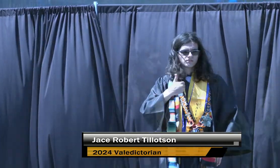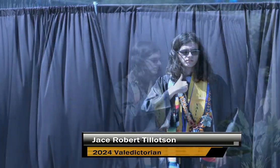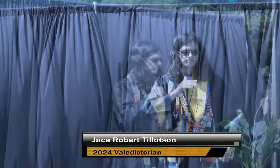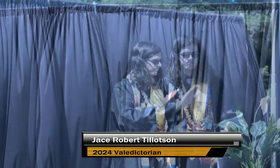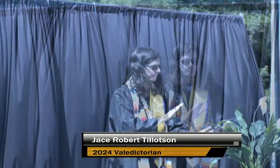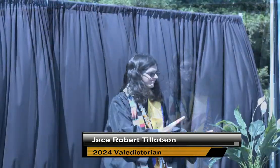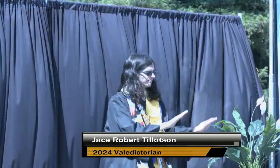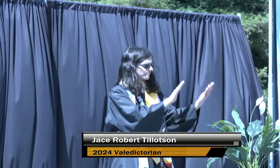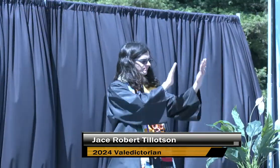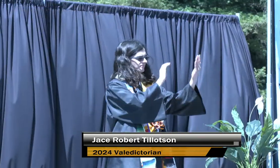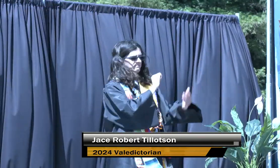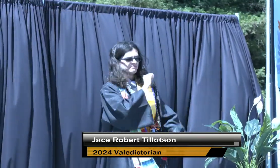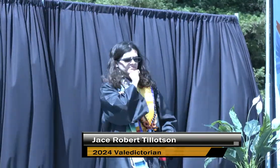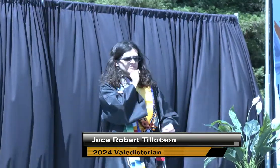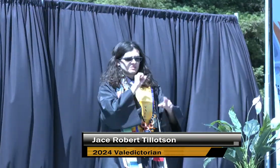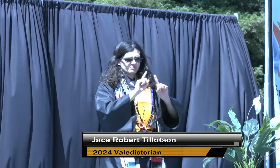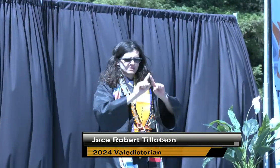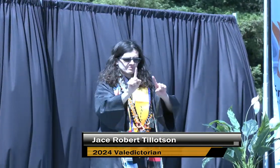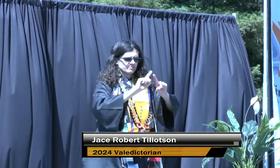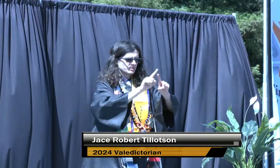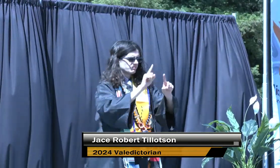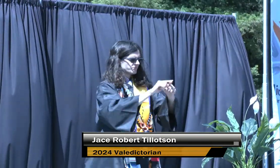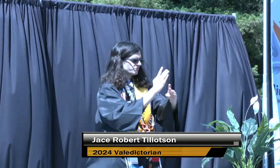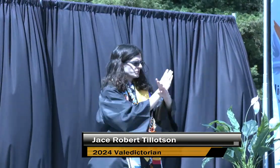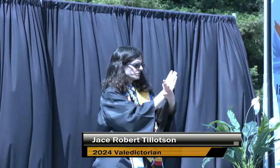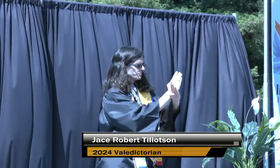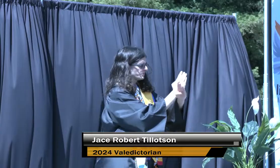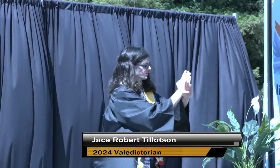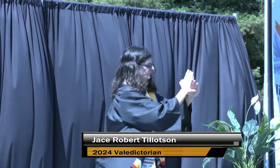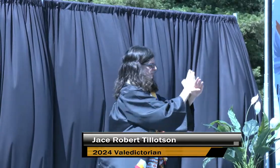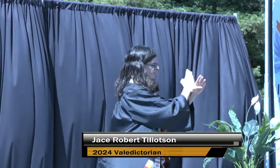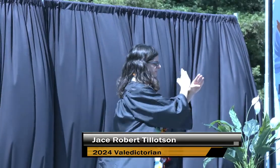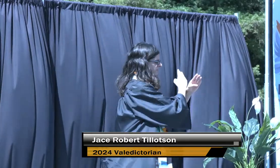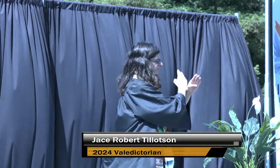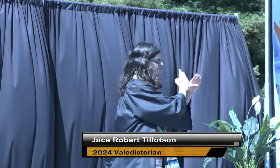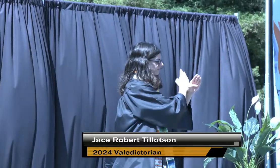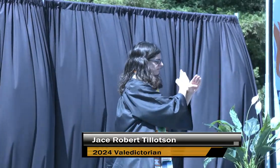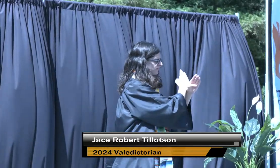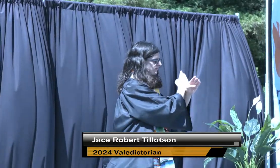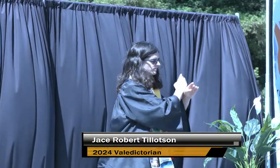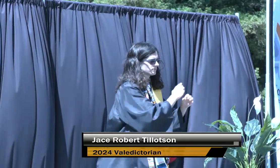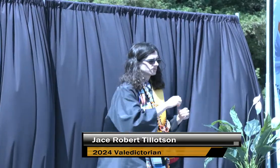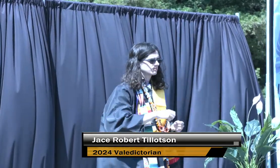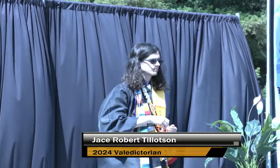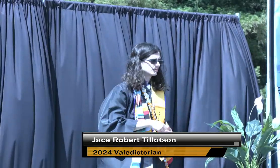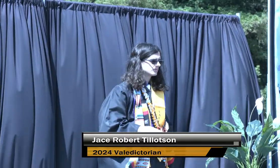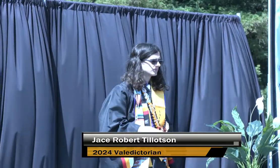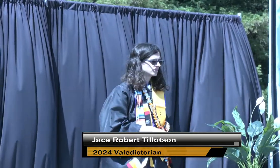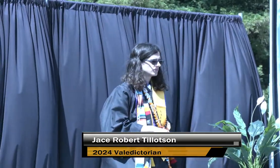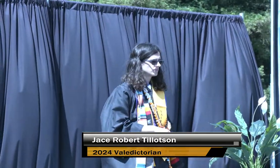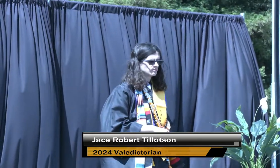In the future, you will face many different challenges and barriers.